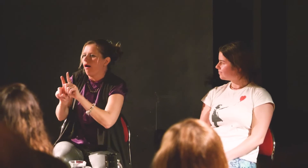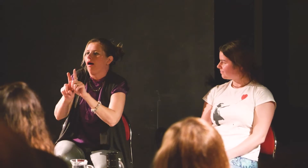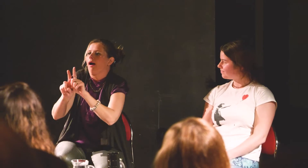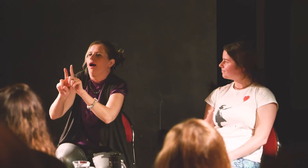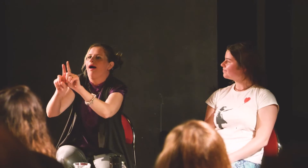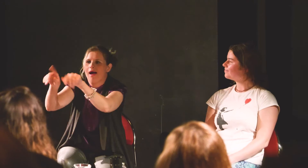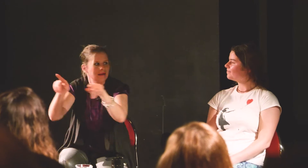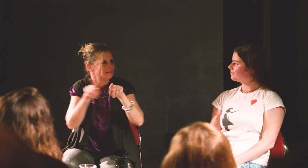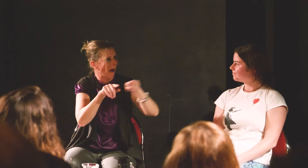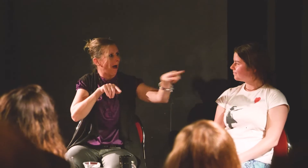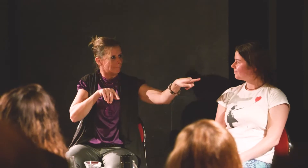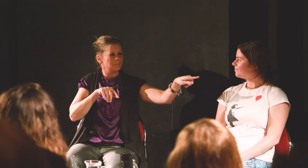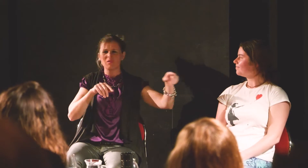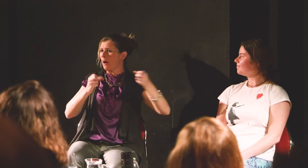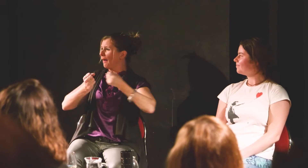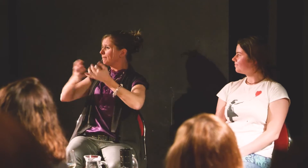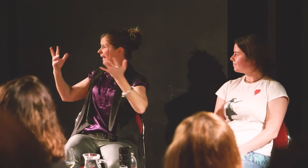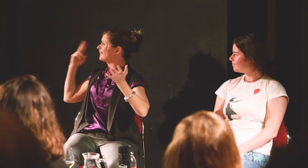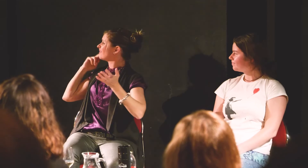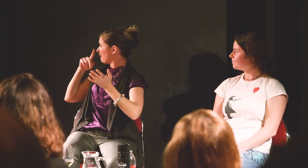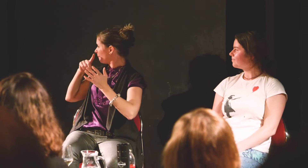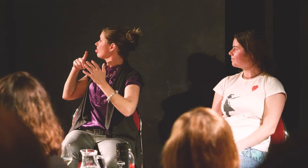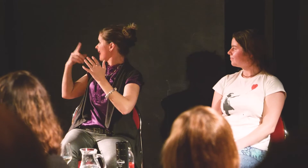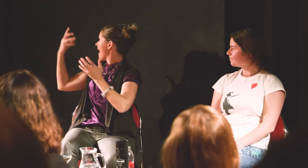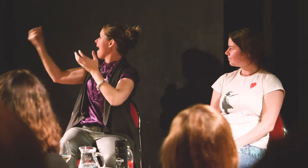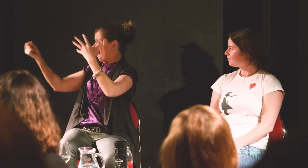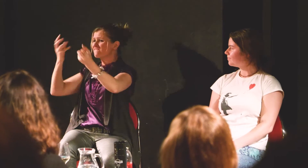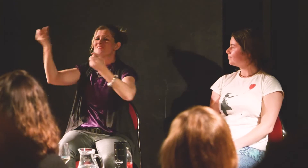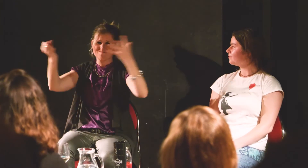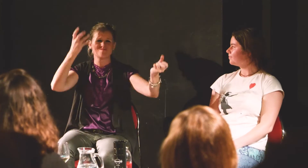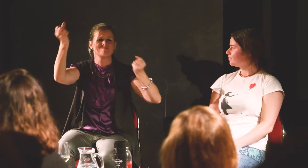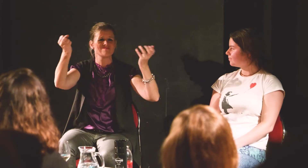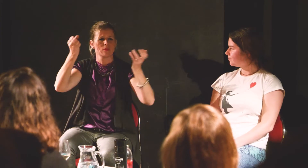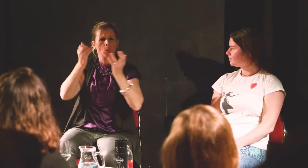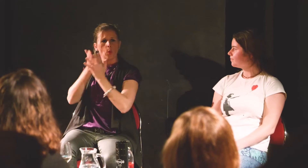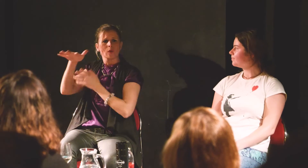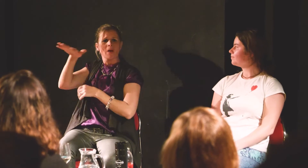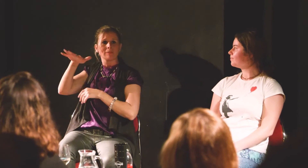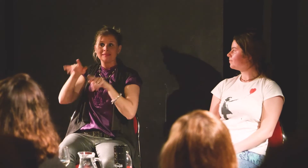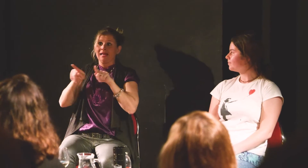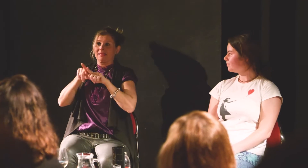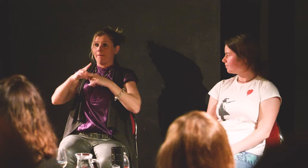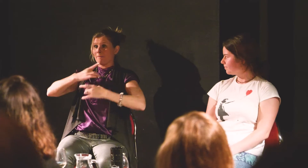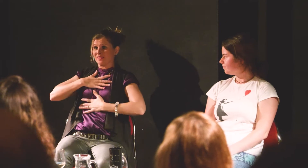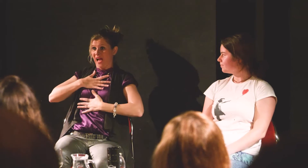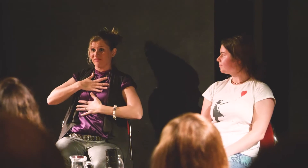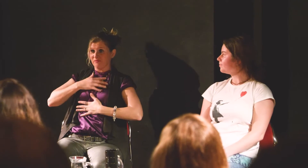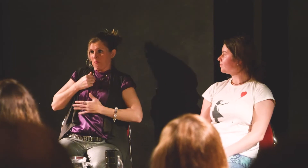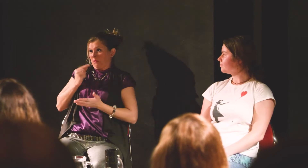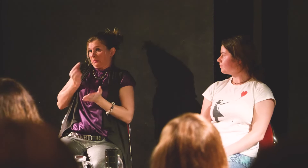that family involvement to help the children through, and that's quite common amongst the community. For